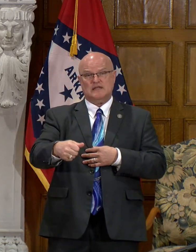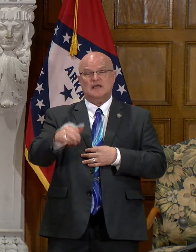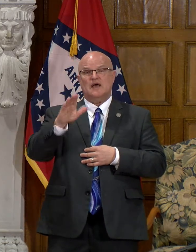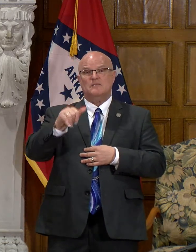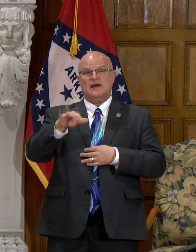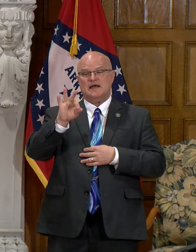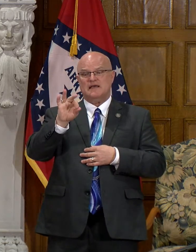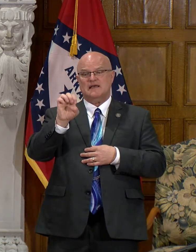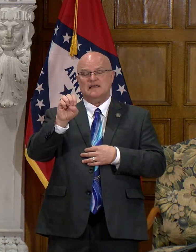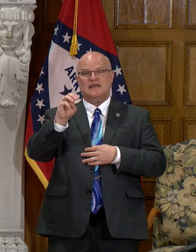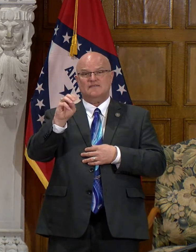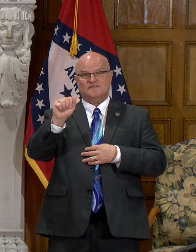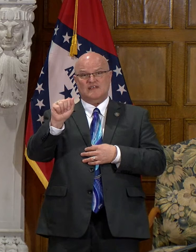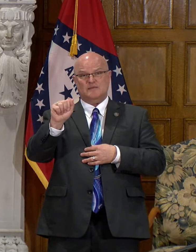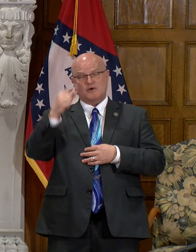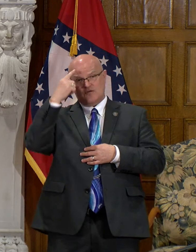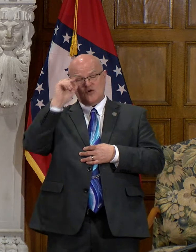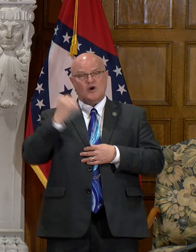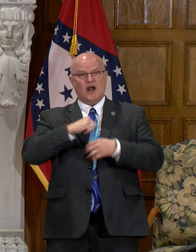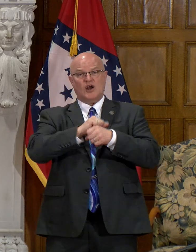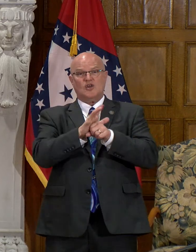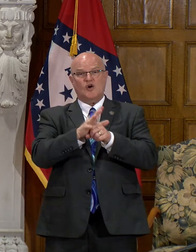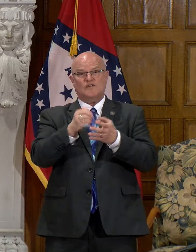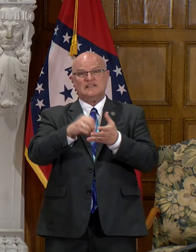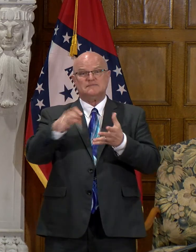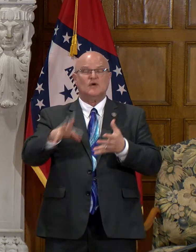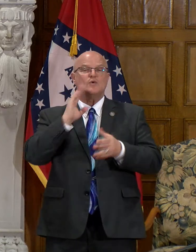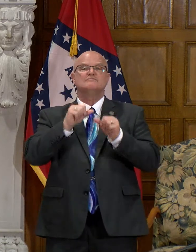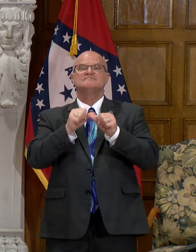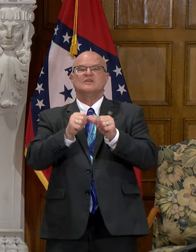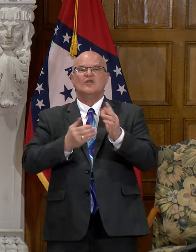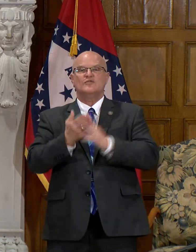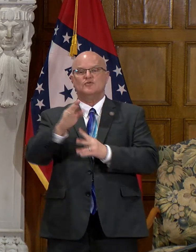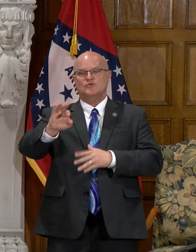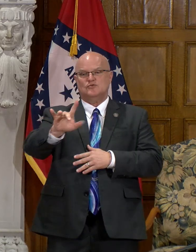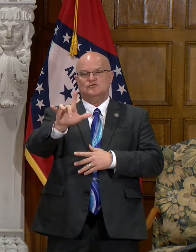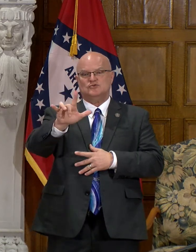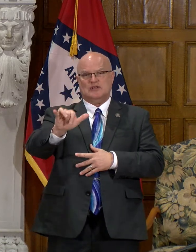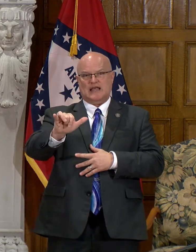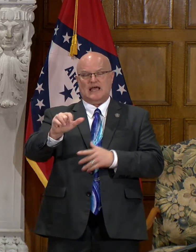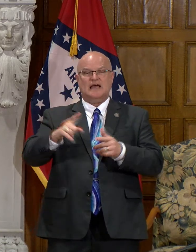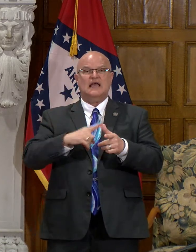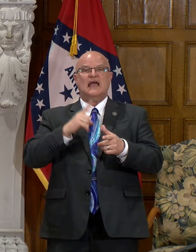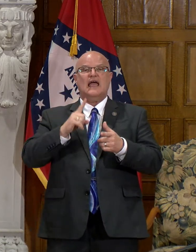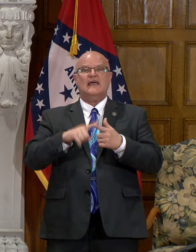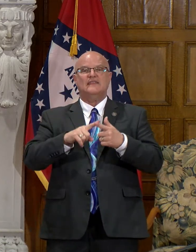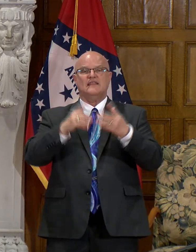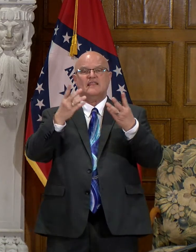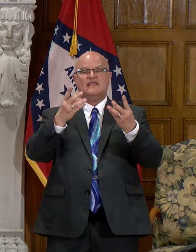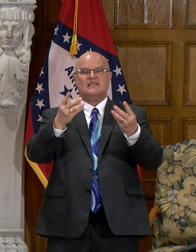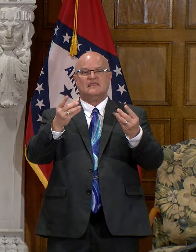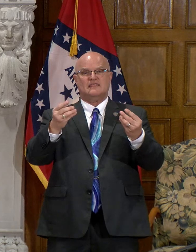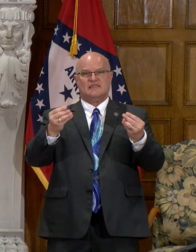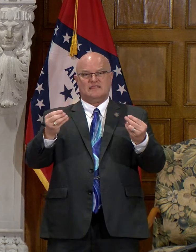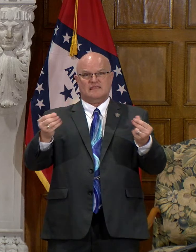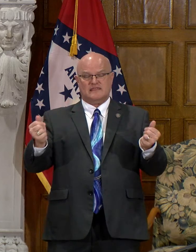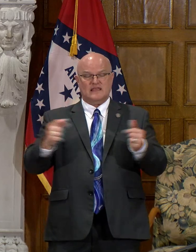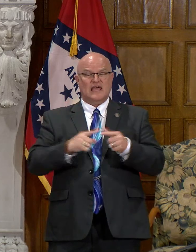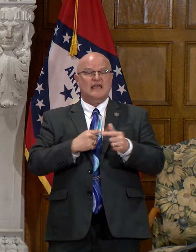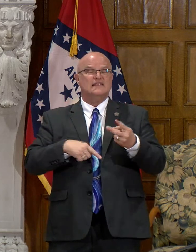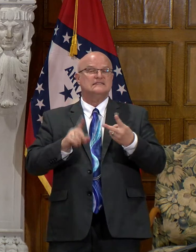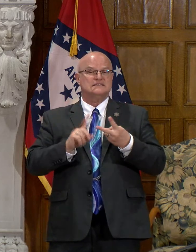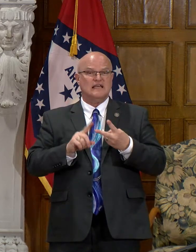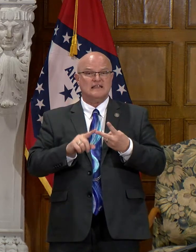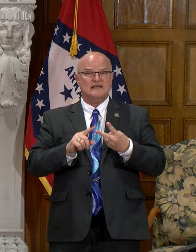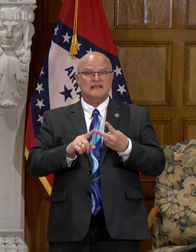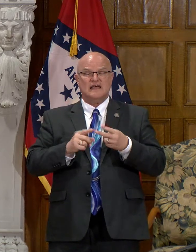by FEMA toward our COVID expenses will continue through July, and then it will be phased down. And then